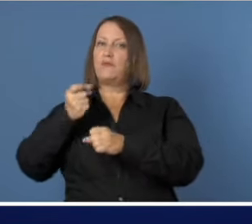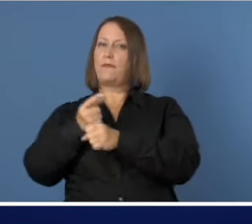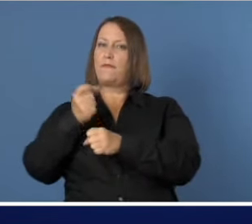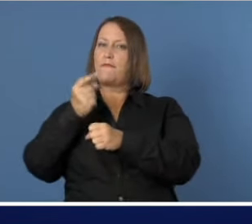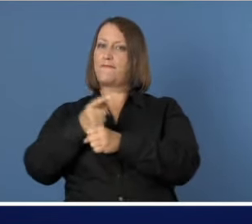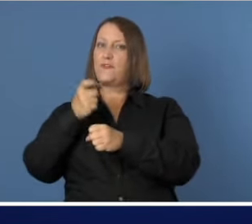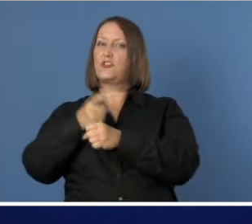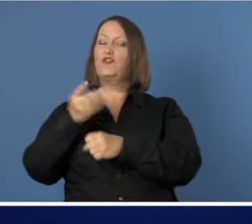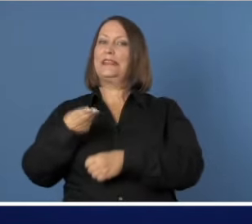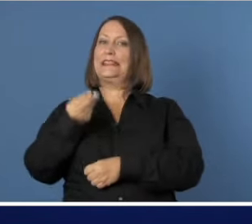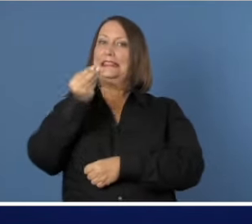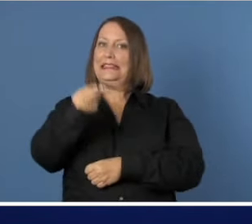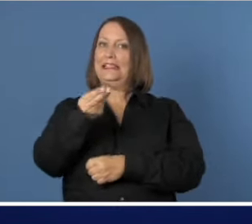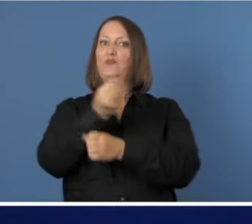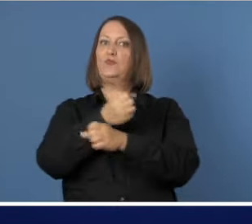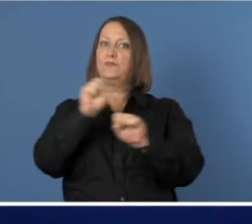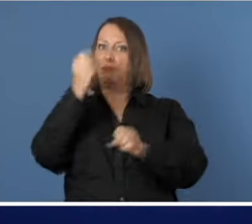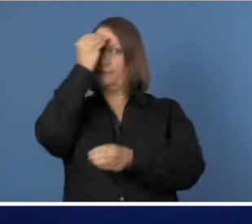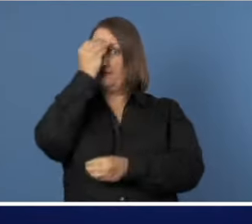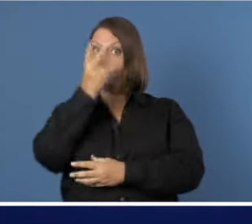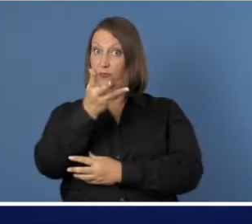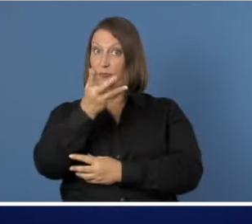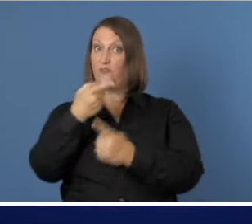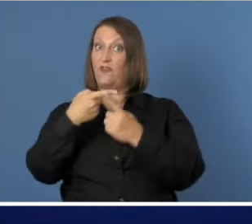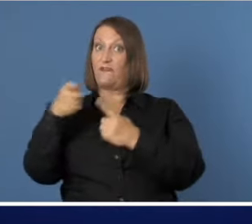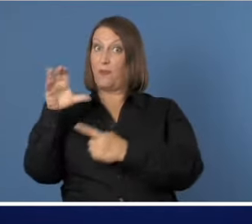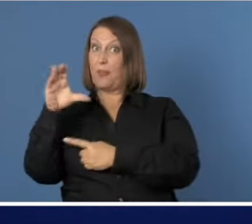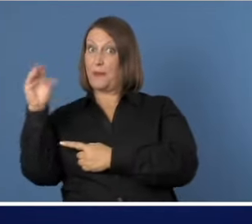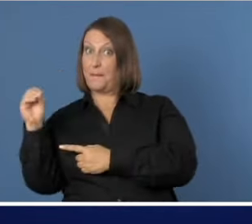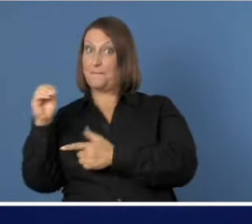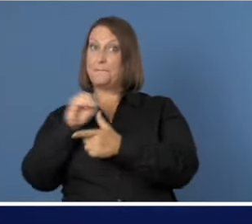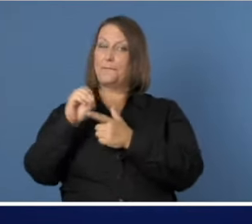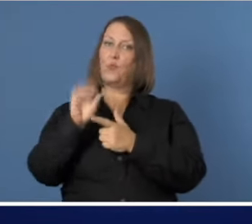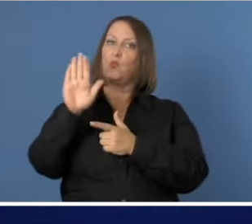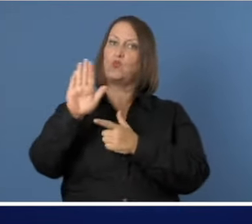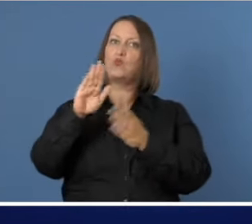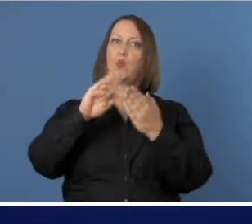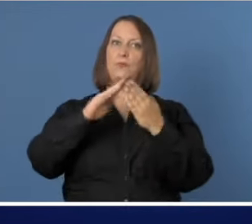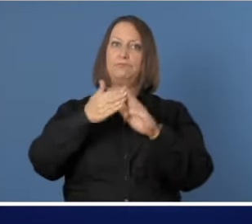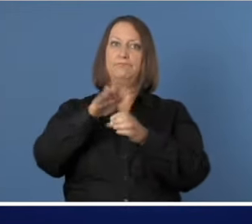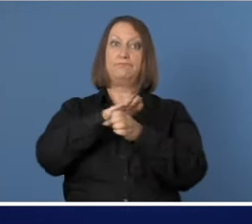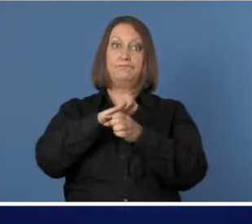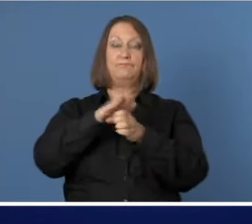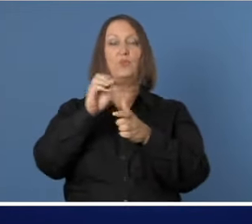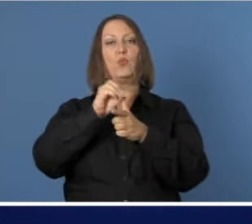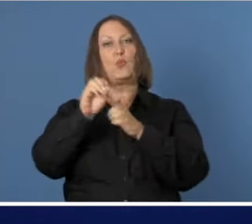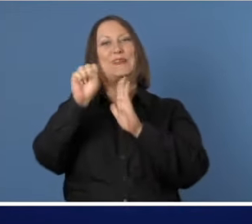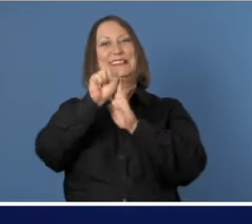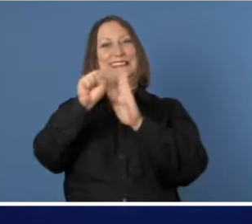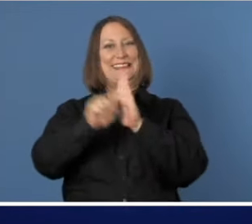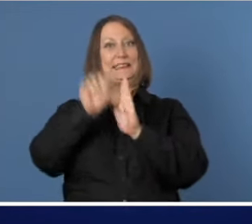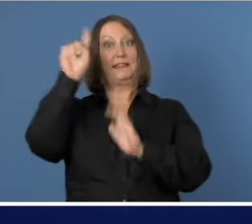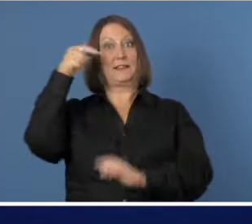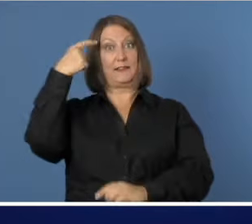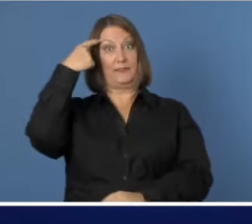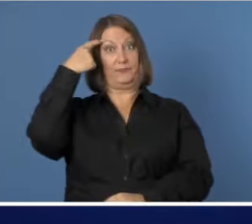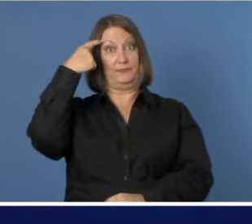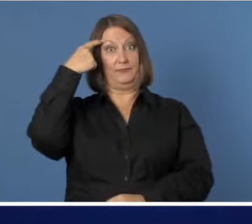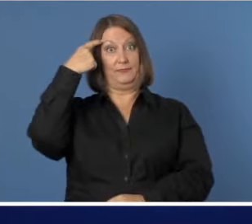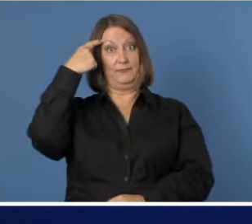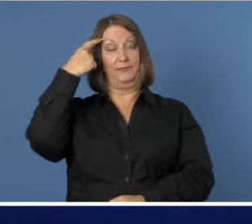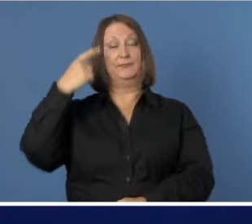these materials yearly from the power company or your state or local government.